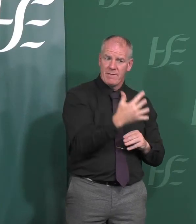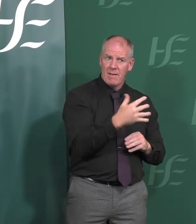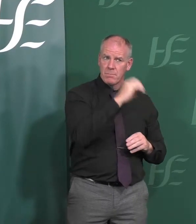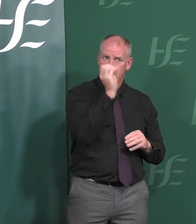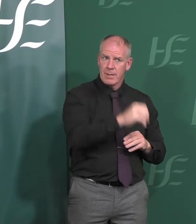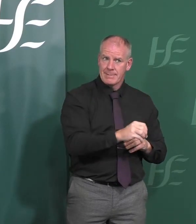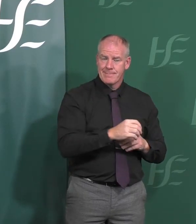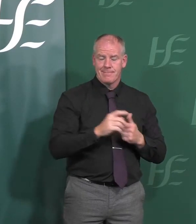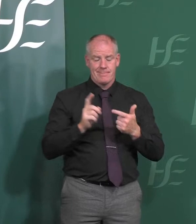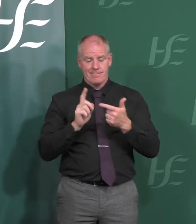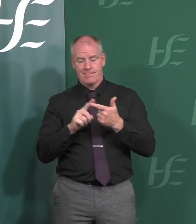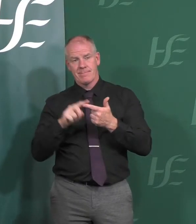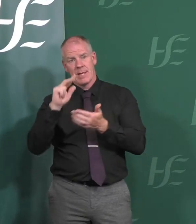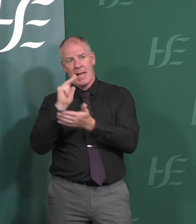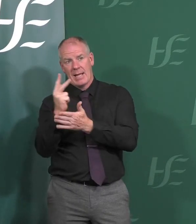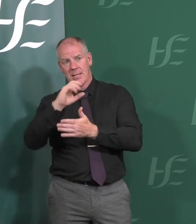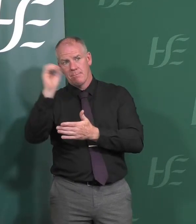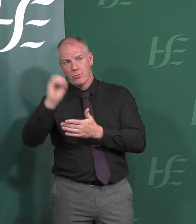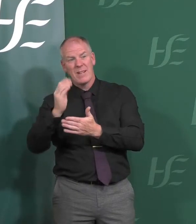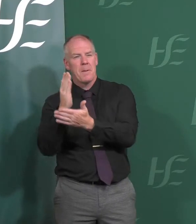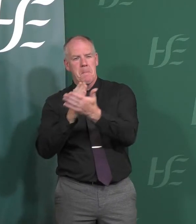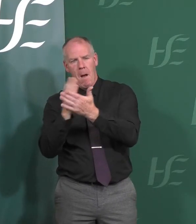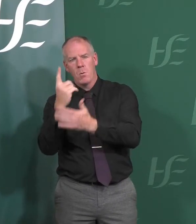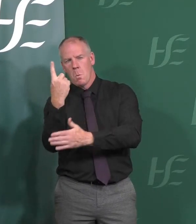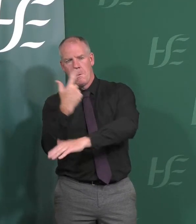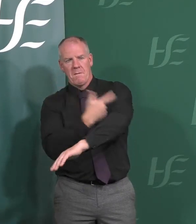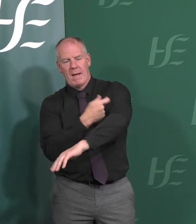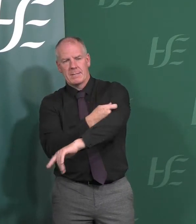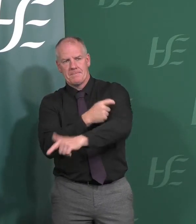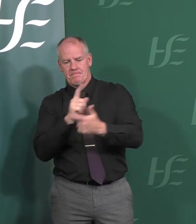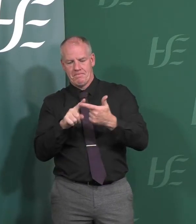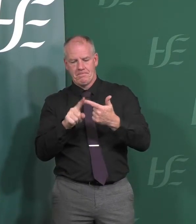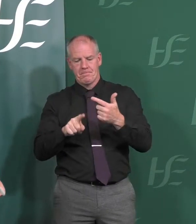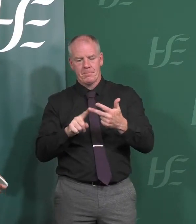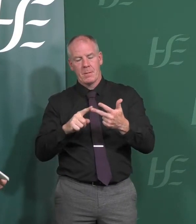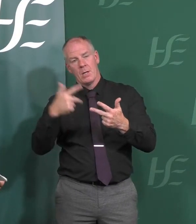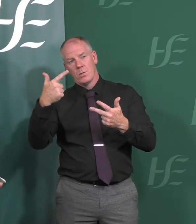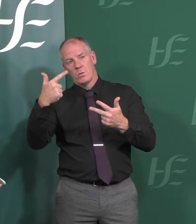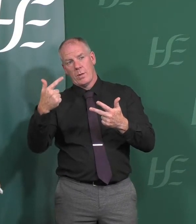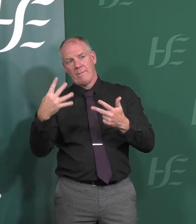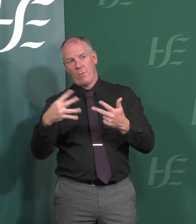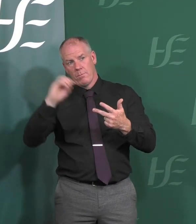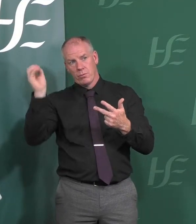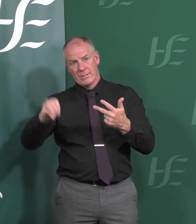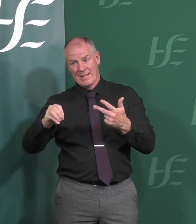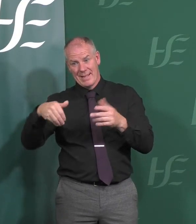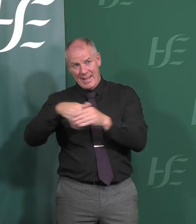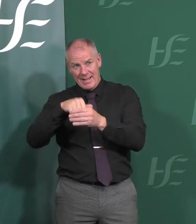25%. 18% are partially vaccinated and 24% are fully vaccinated.